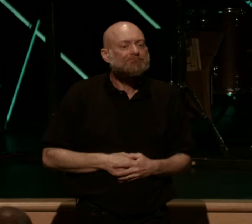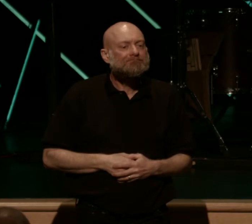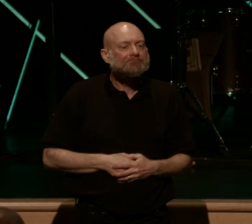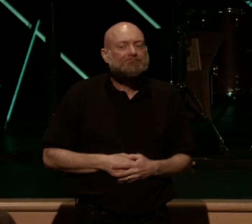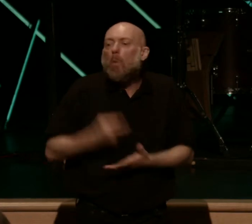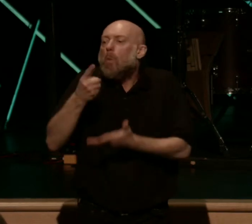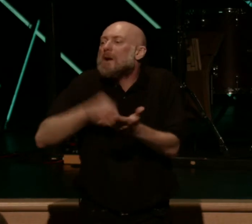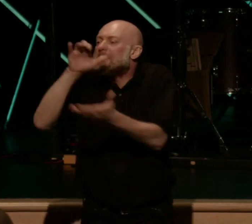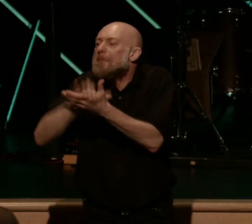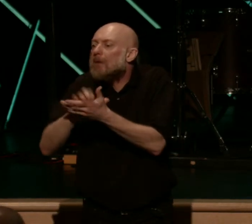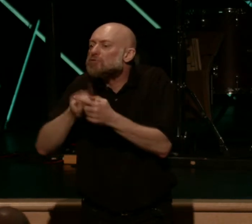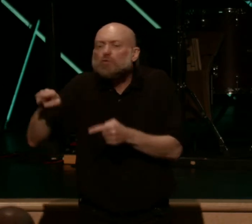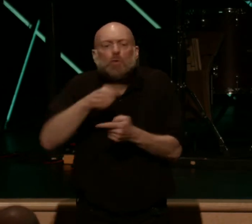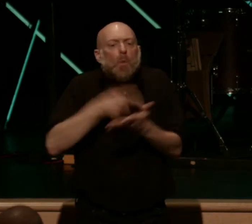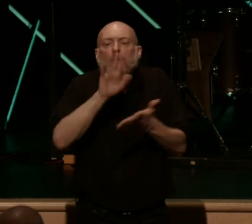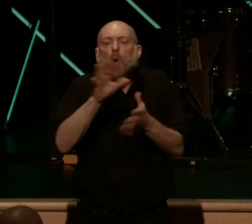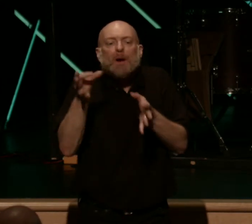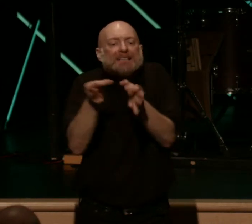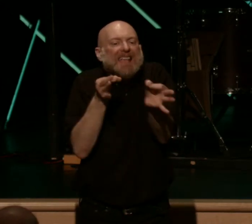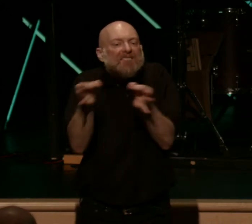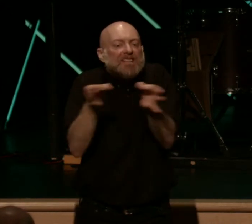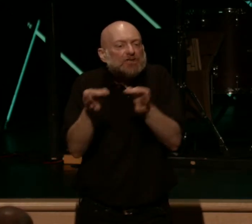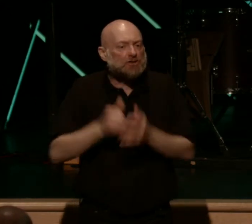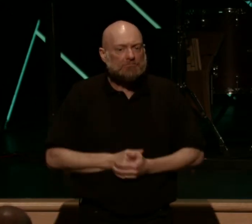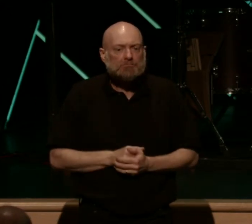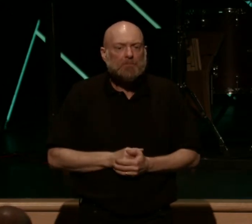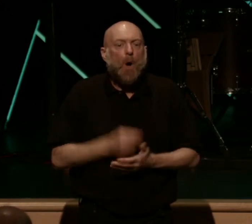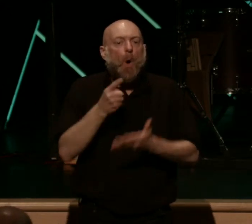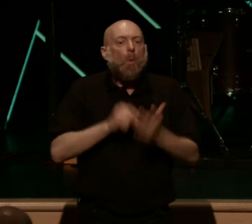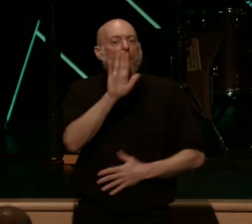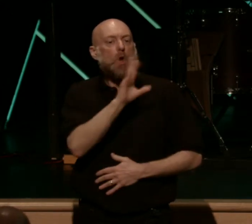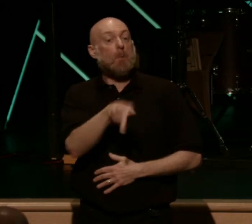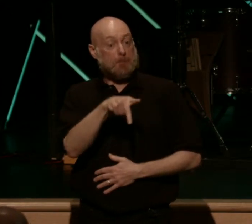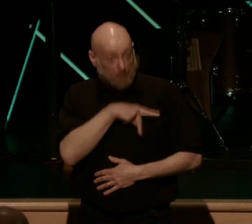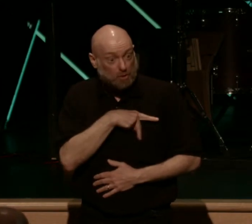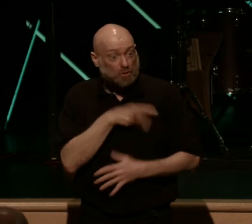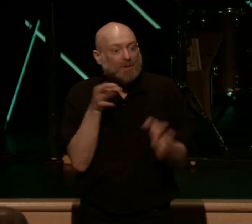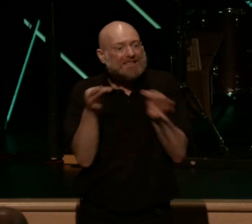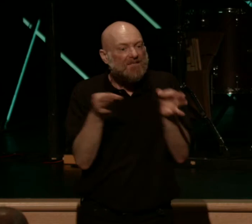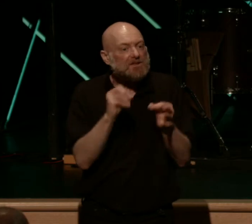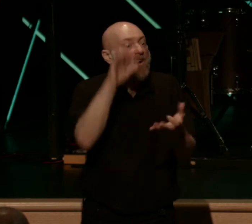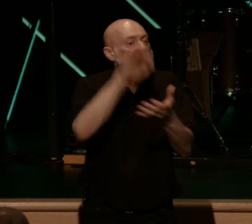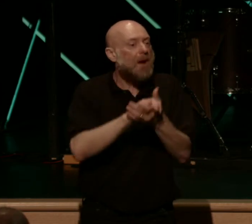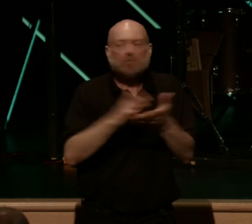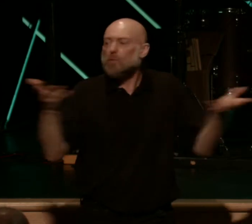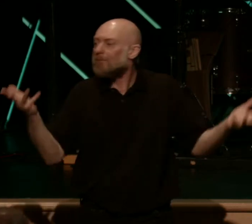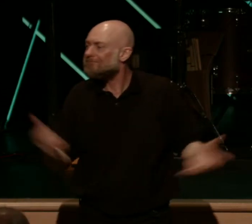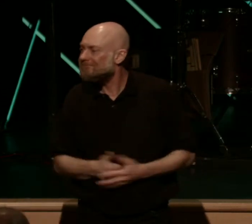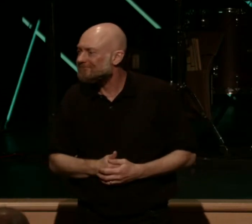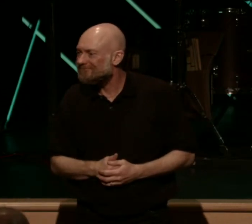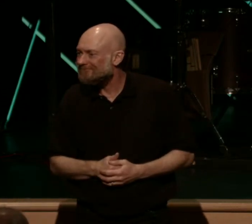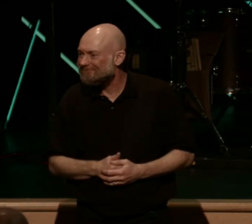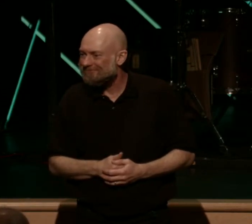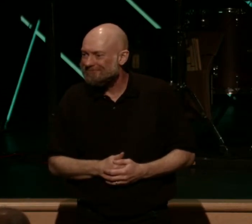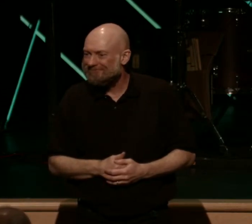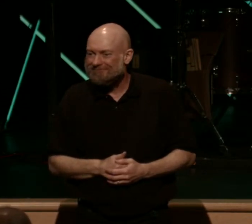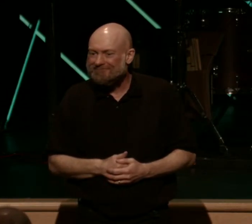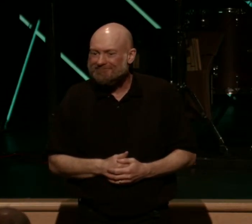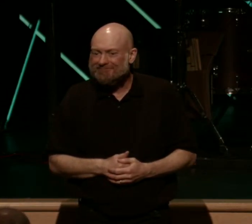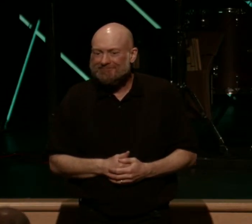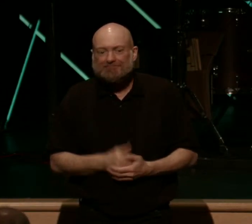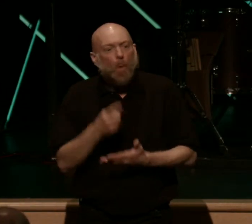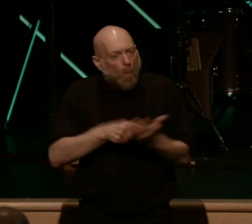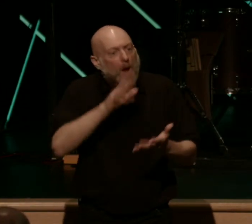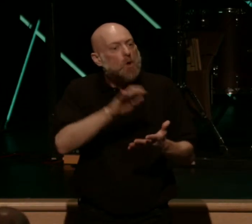you say? What is your personal definition of marriage? What's